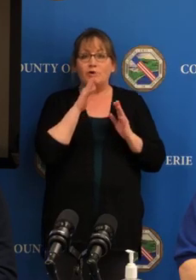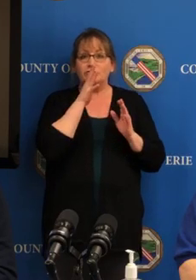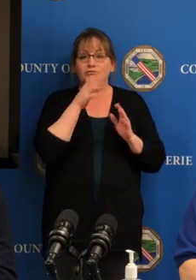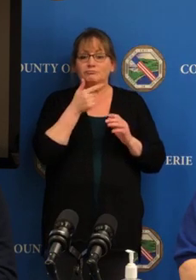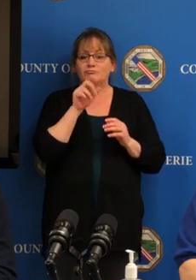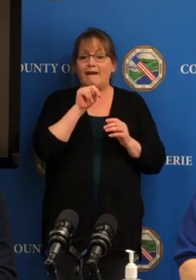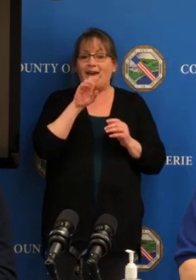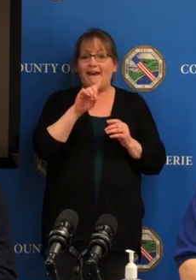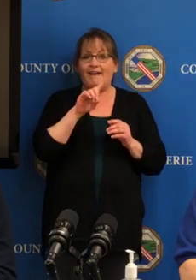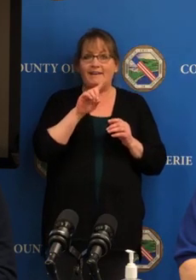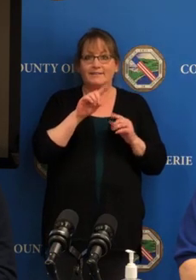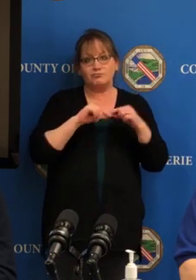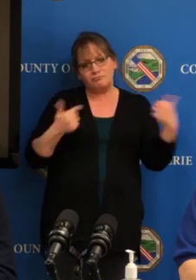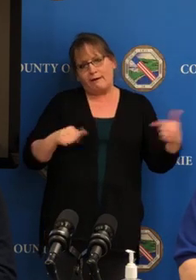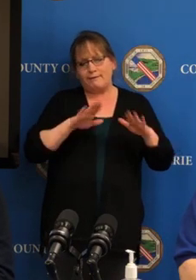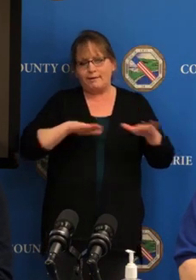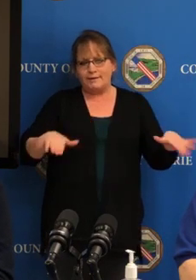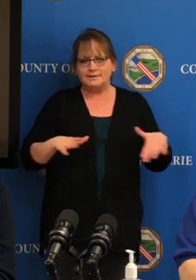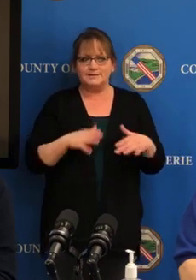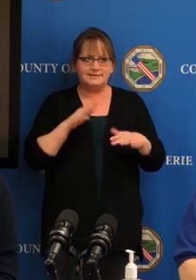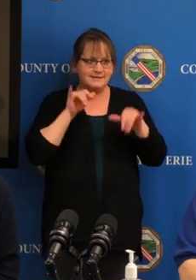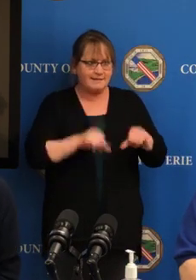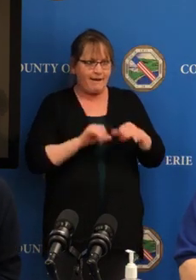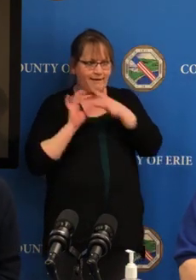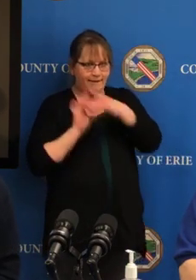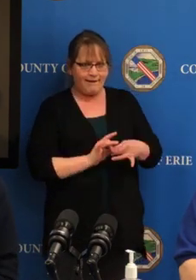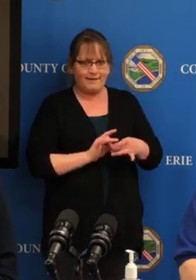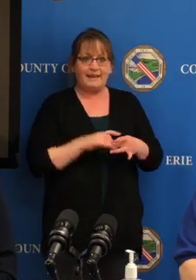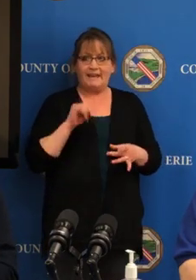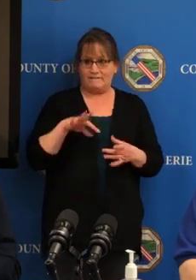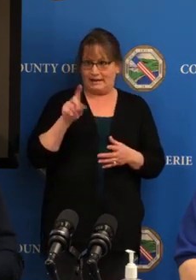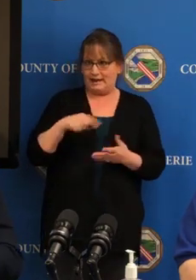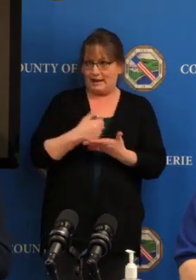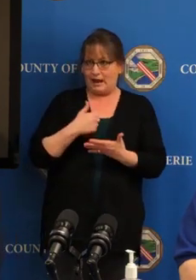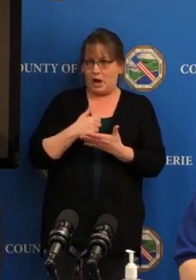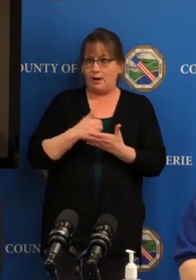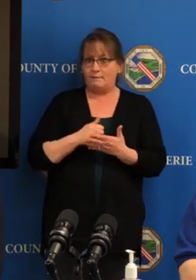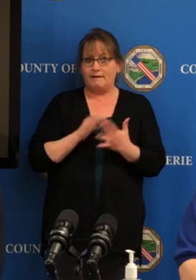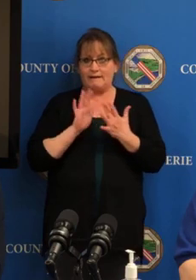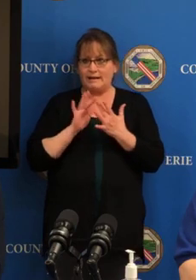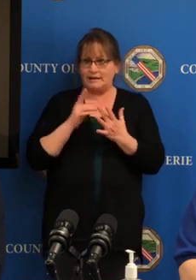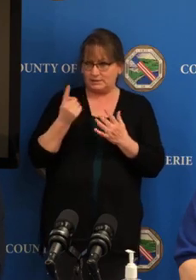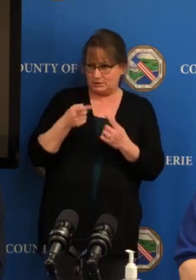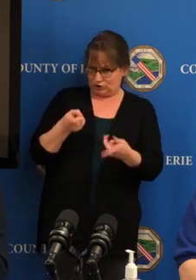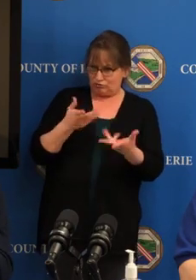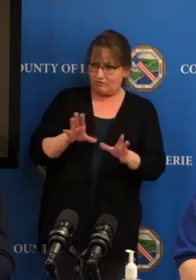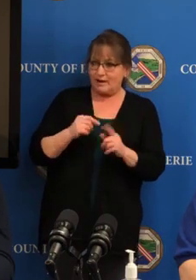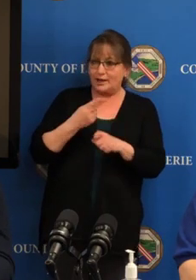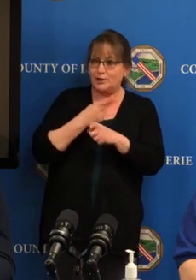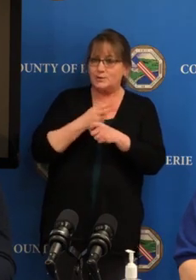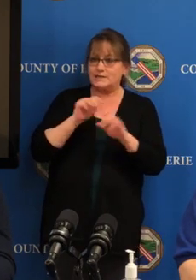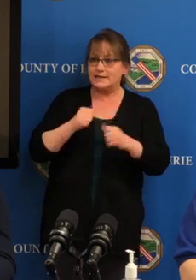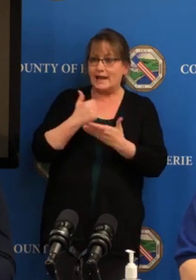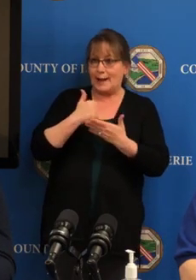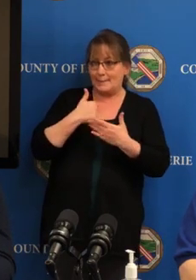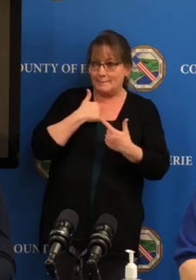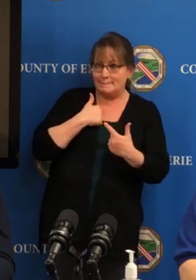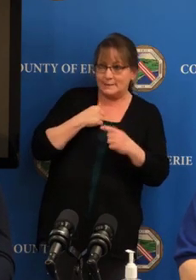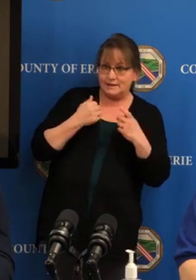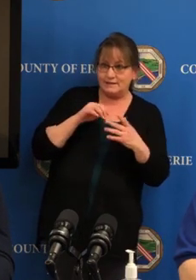stay connected. So if you need a little help, contact someone in your family who you know who's using social media, and maybe they can teach you